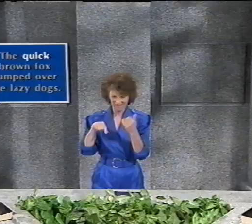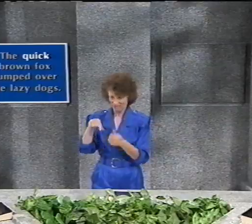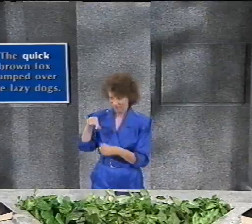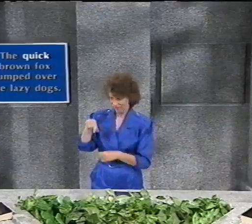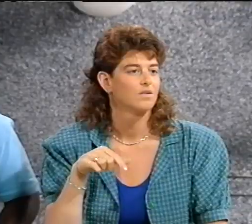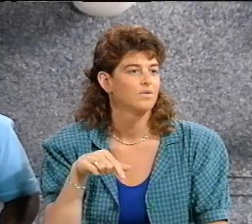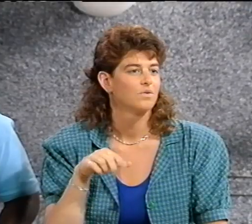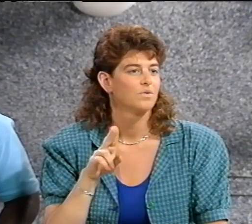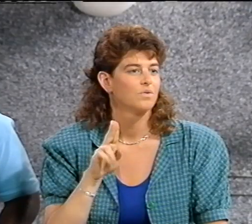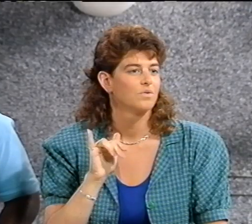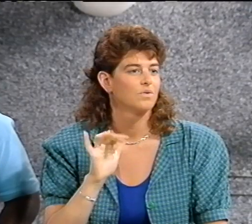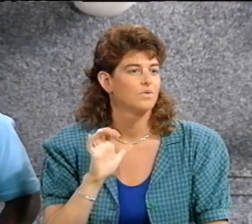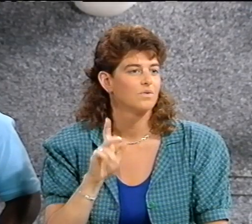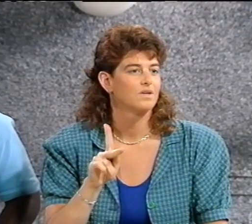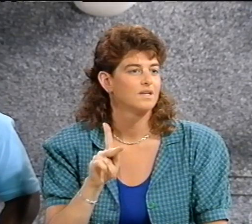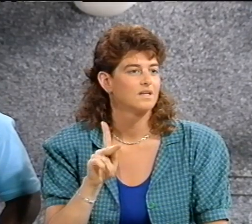Do it with me.